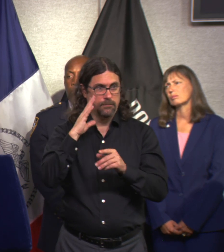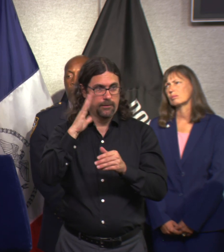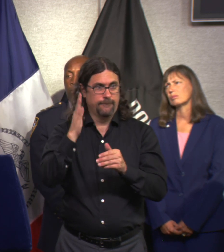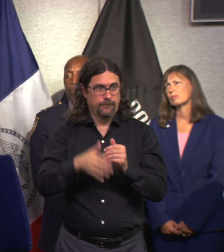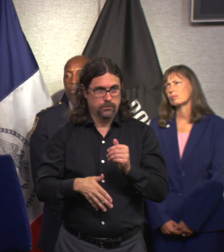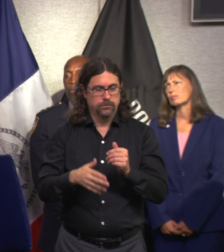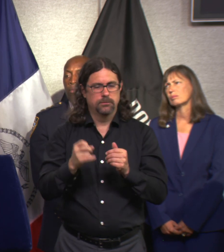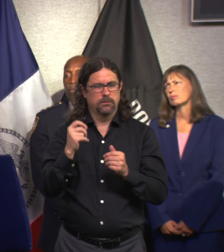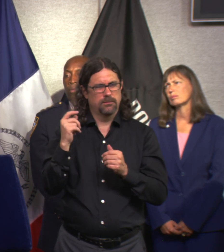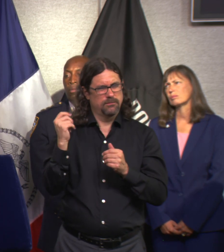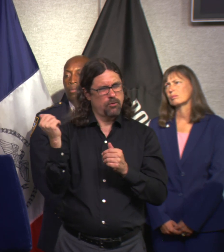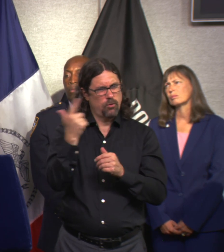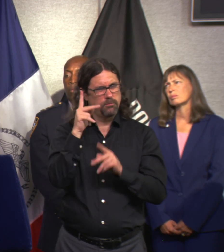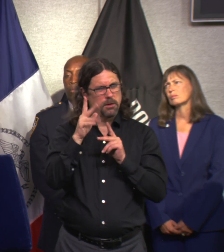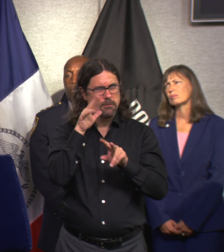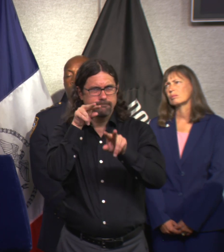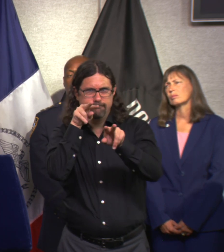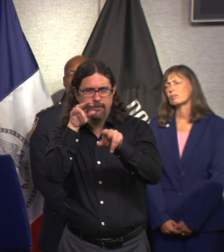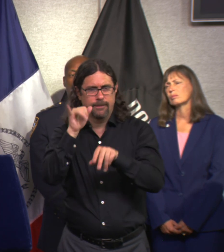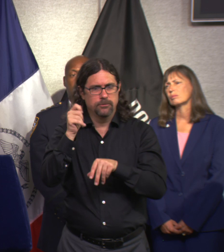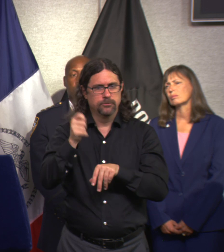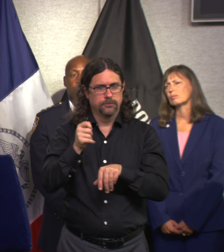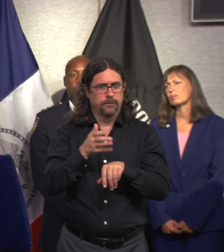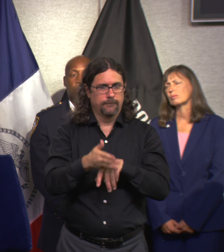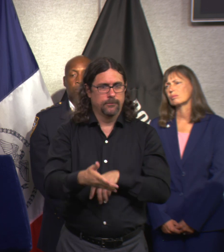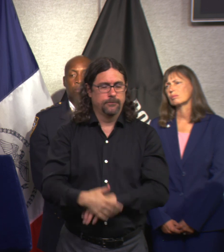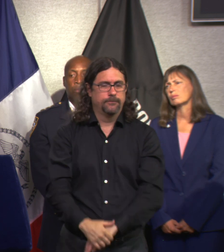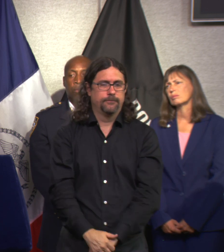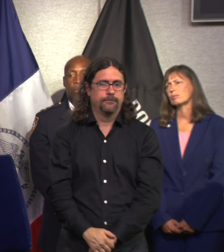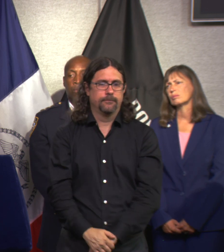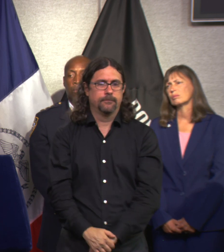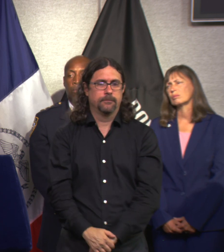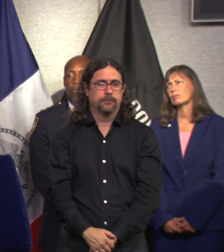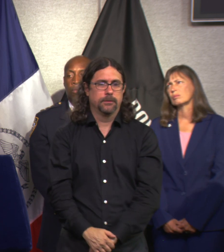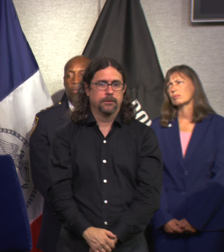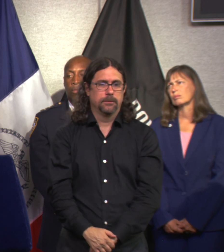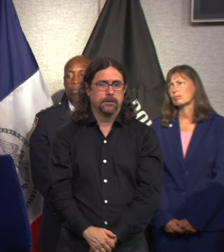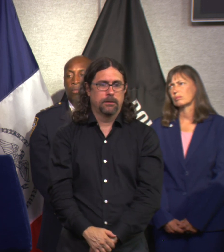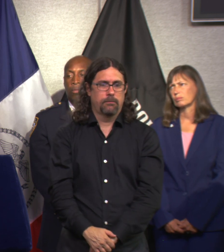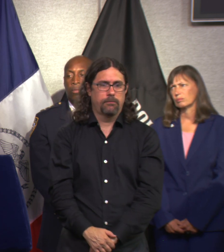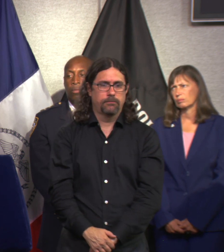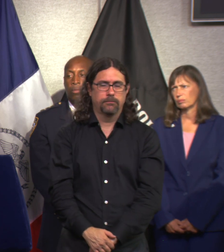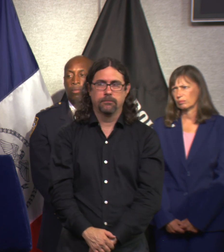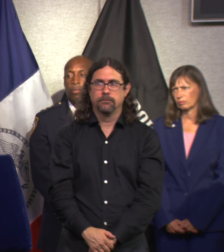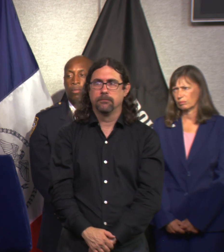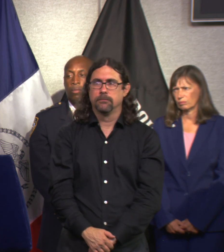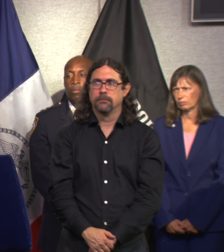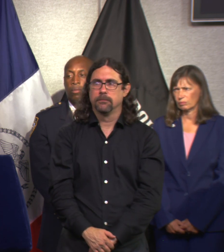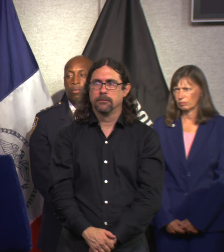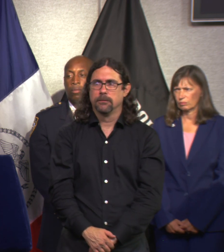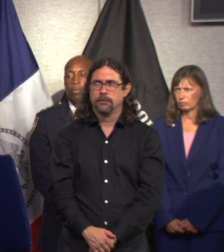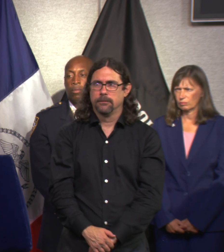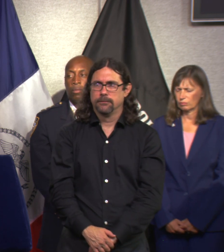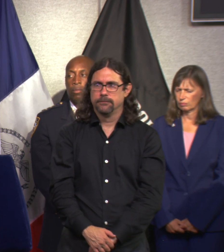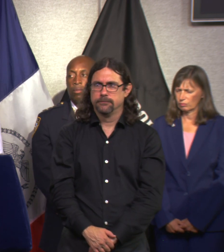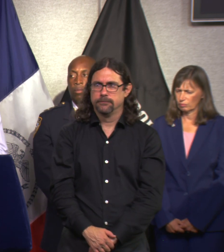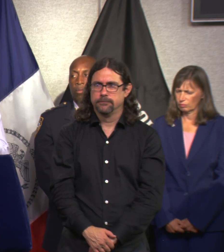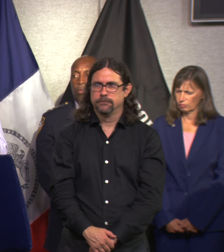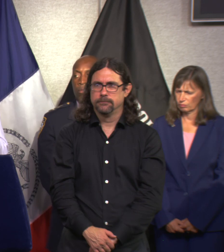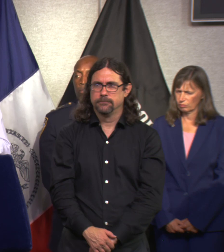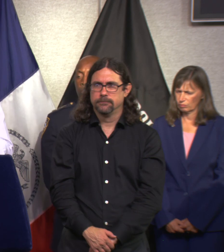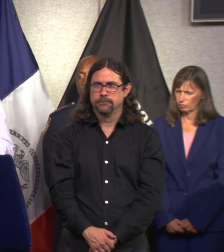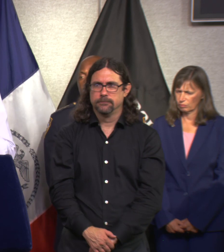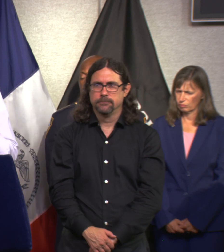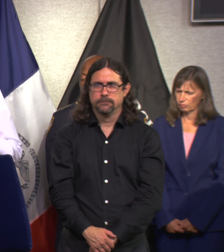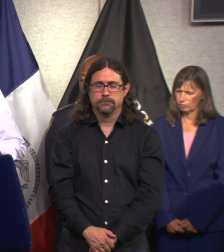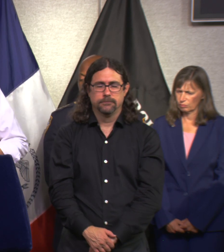Lester Petracca, who's a company that does business with the city, and chose to keep it despite the fact that he personally was put on